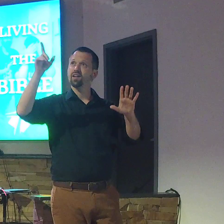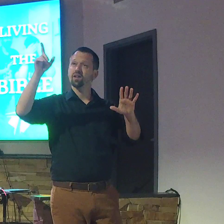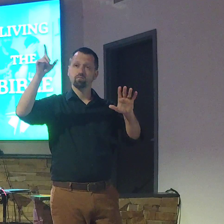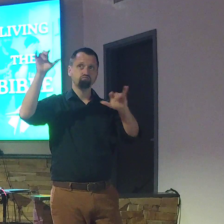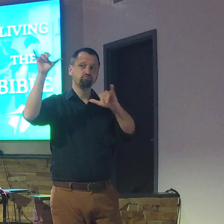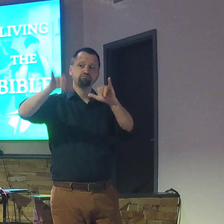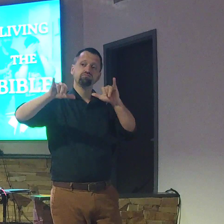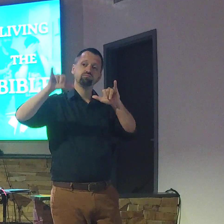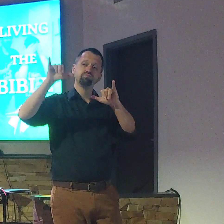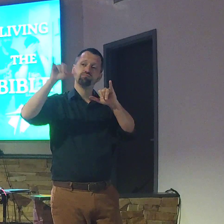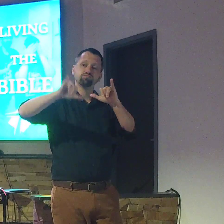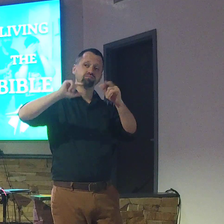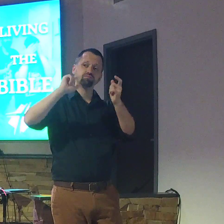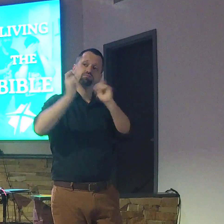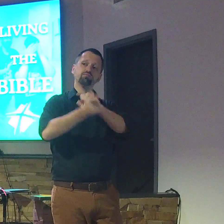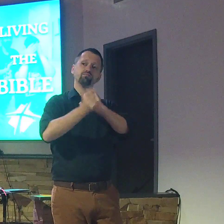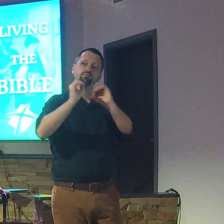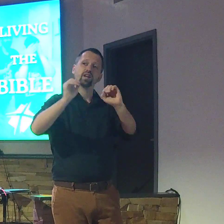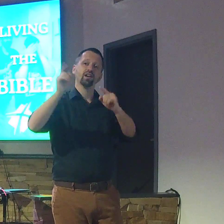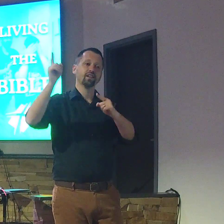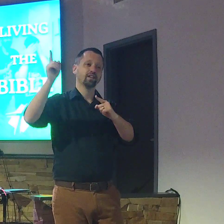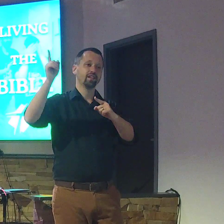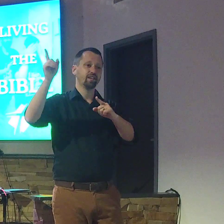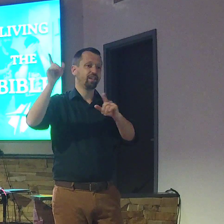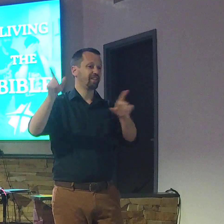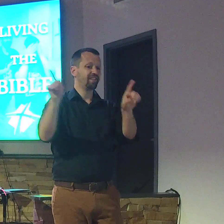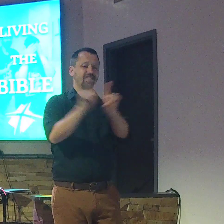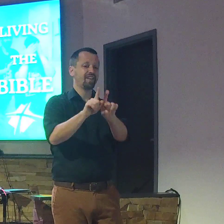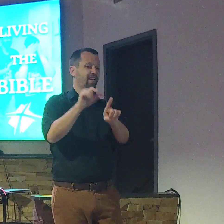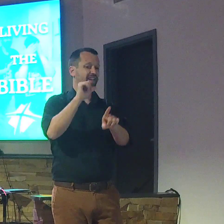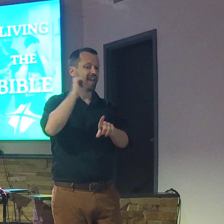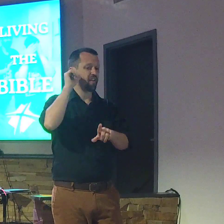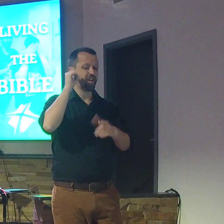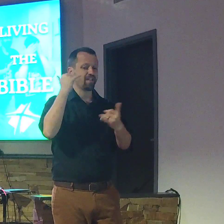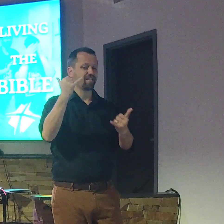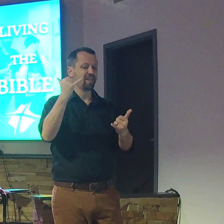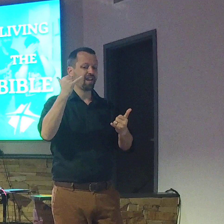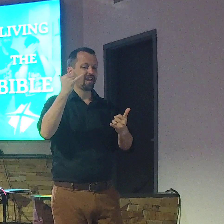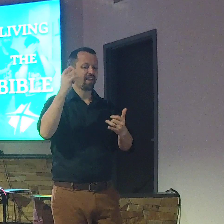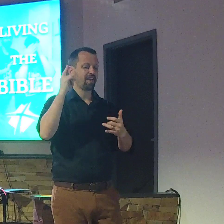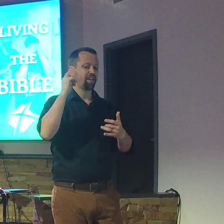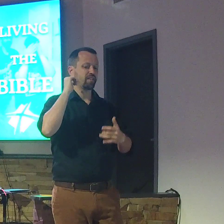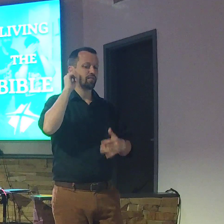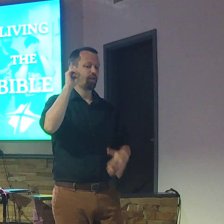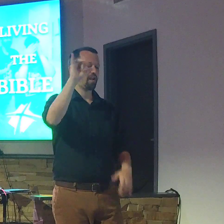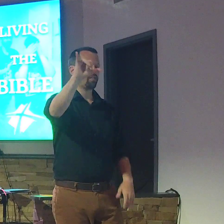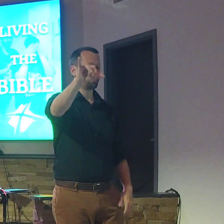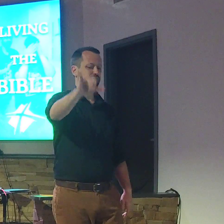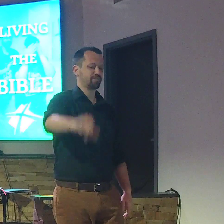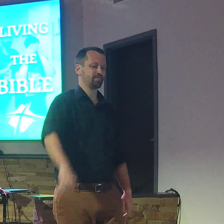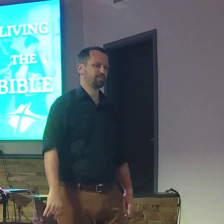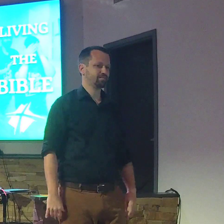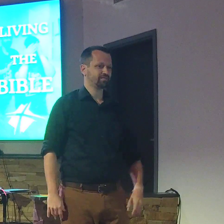variableness, no shadow of turning. God's the same yesterday, today, and forever.